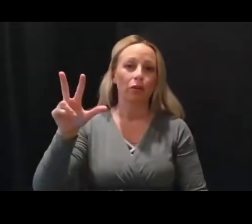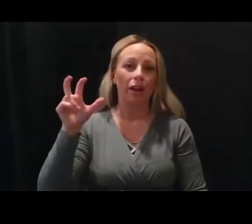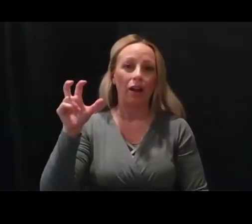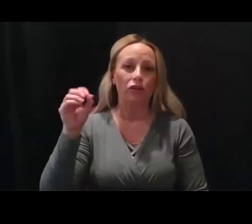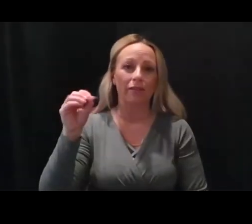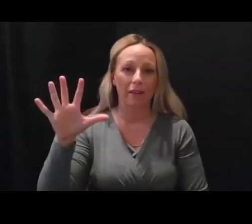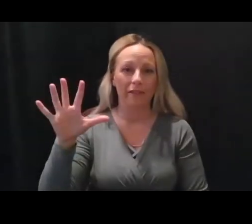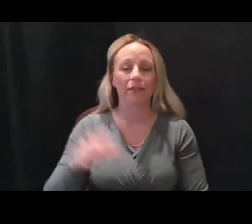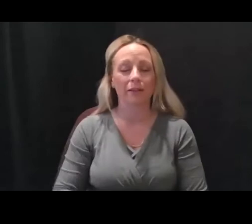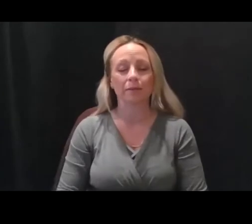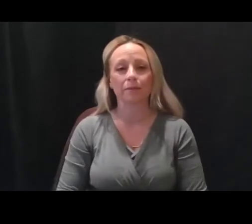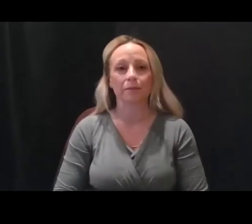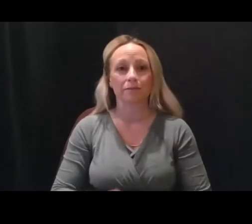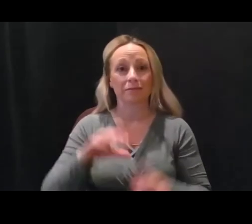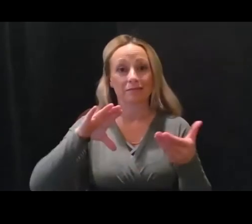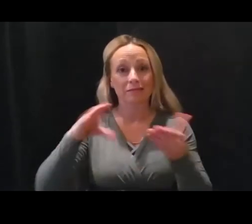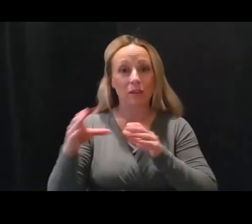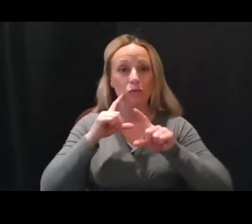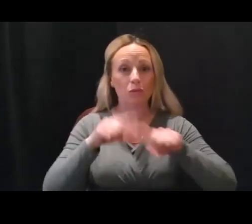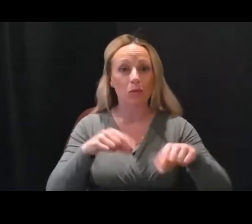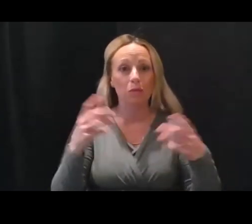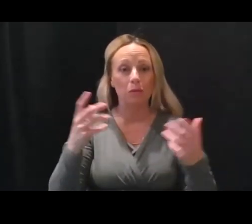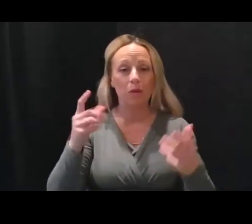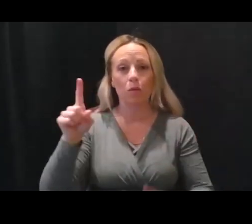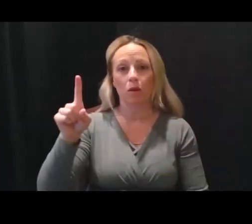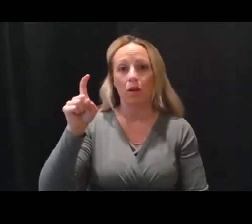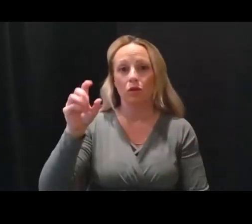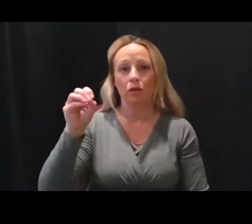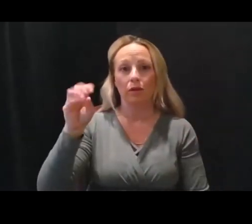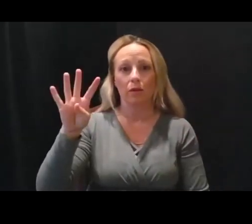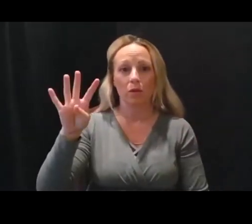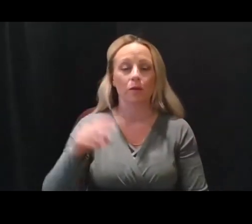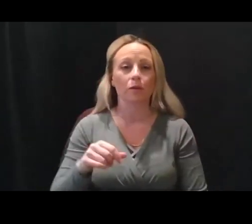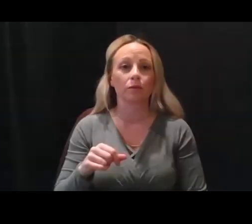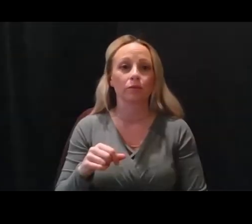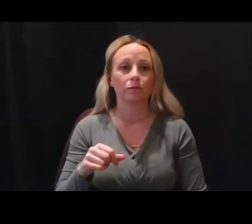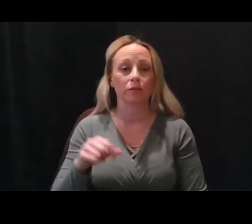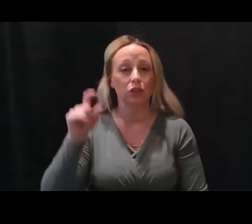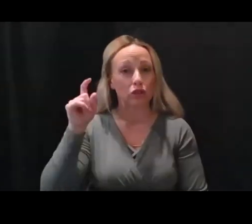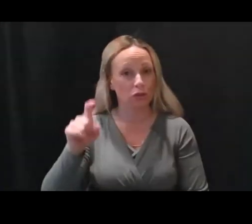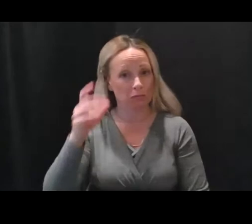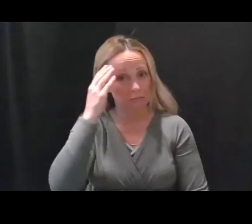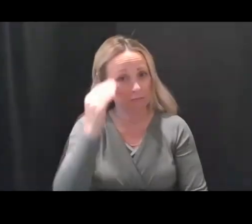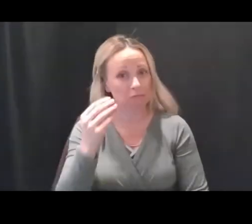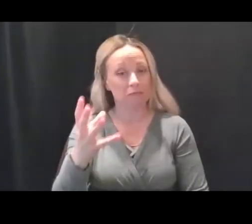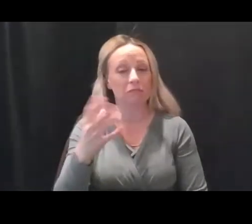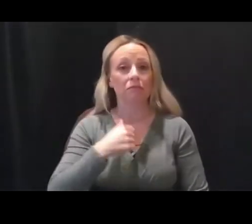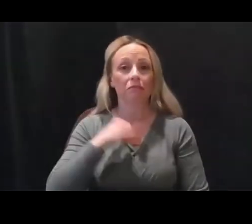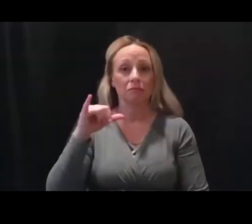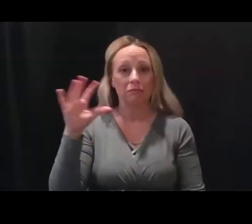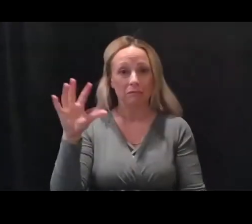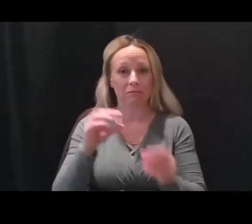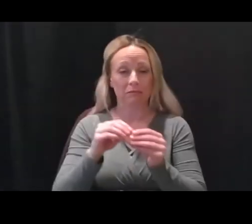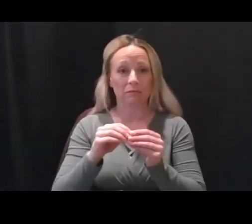12,305. Our deaths are reported as 104. It should be noted that this total is greater